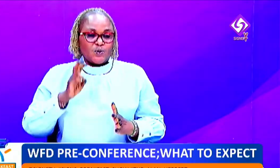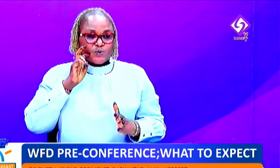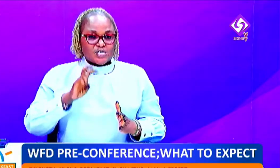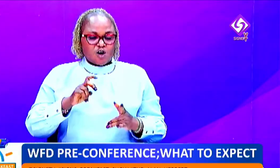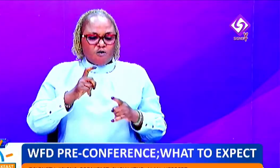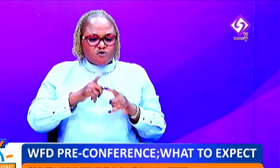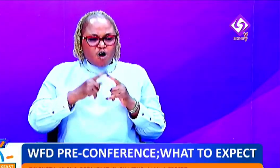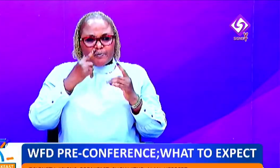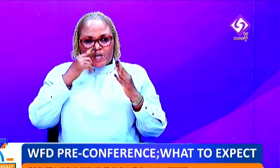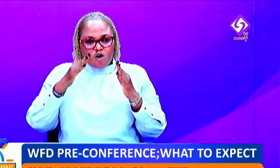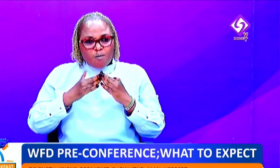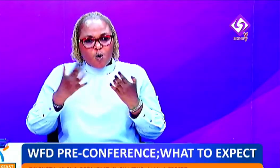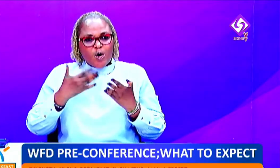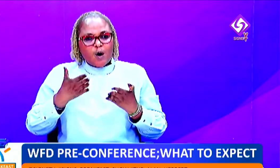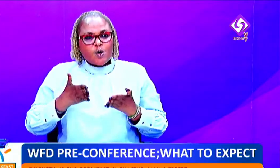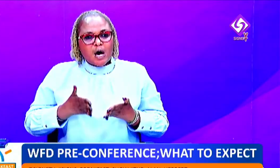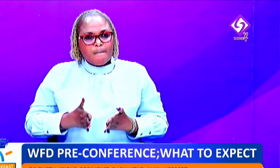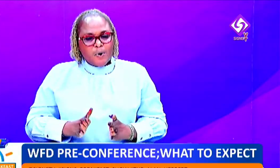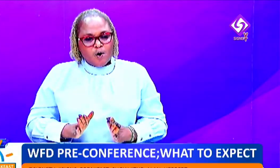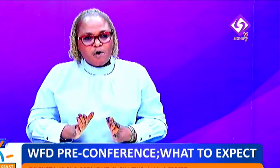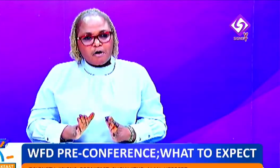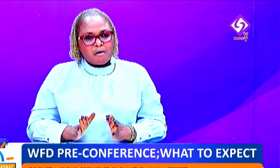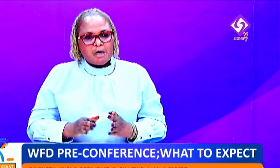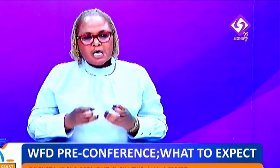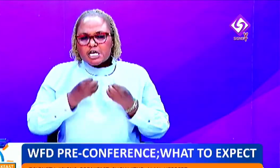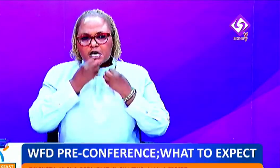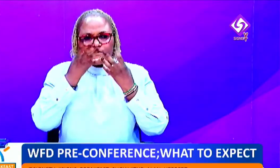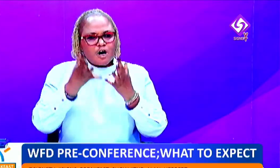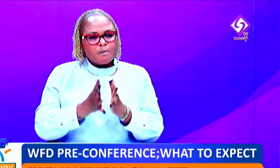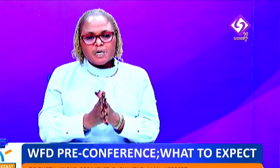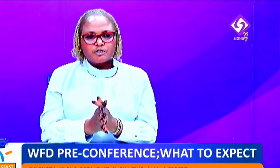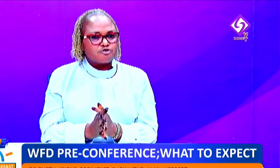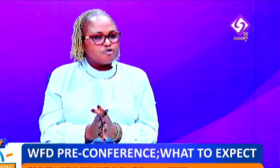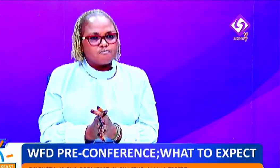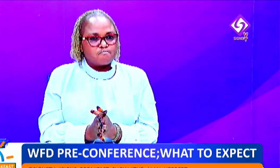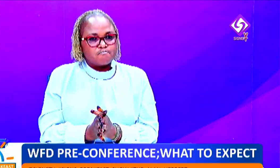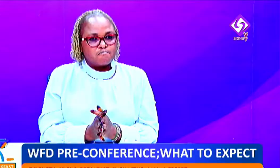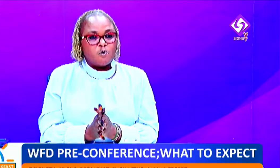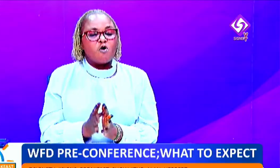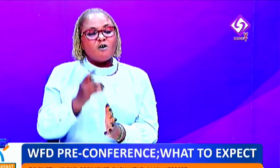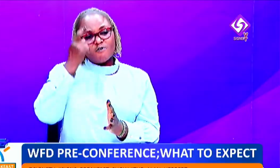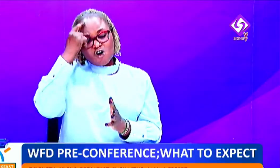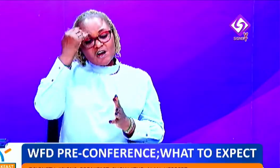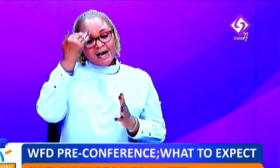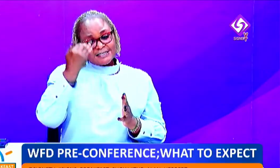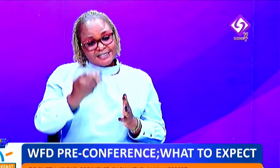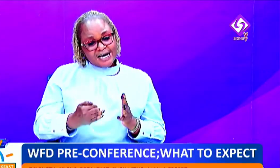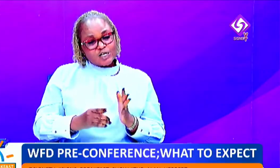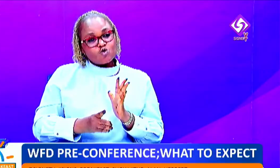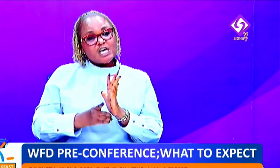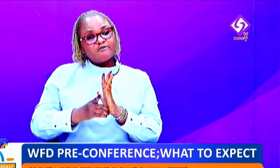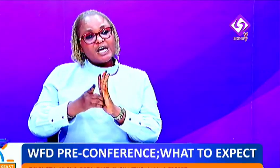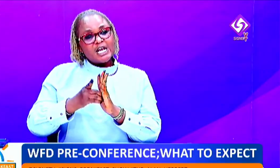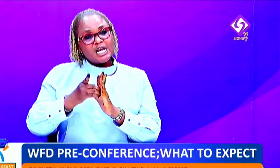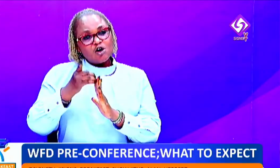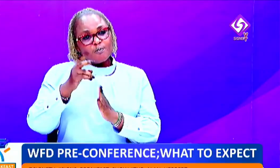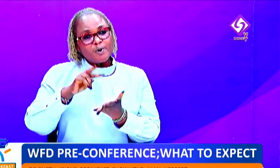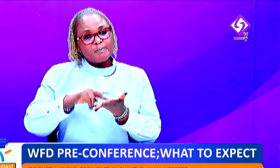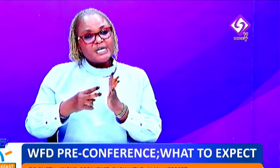in. From the household where we are born as children, you find that we don't access information. For a child to